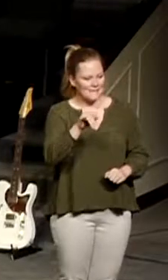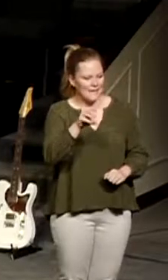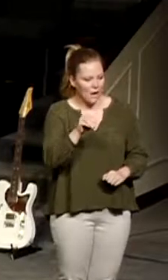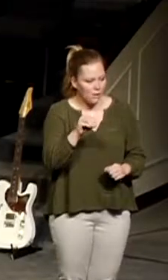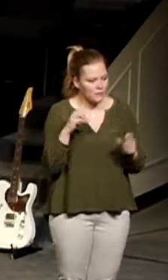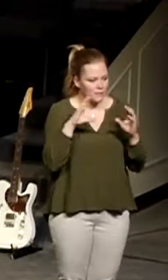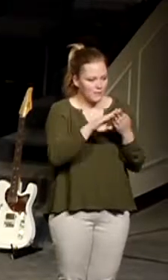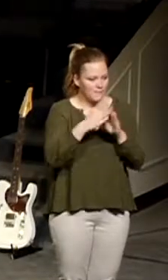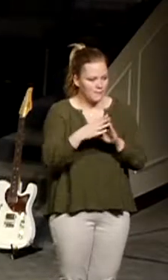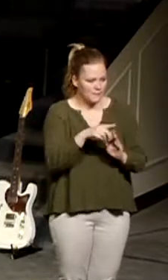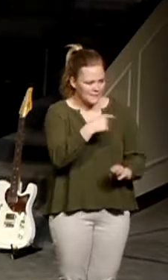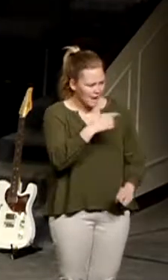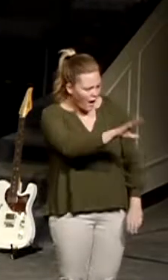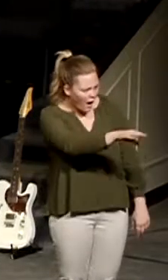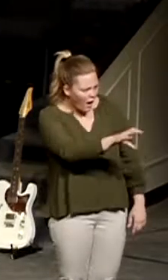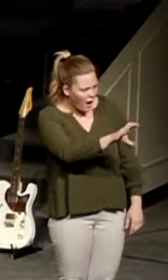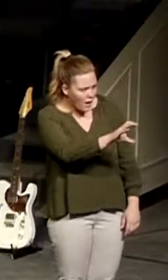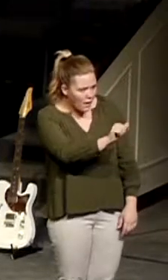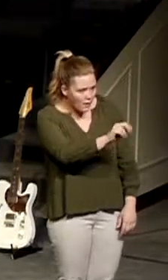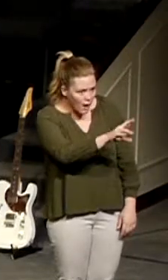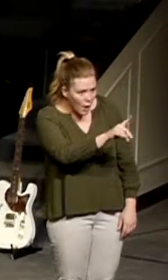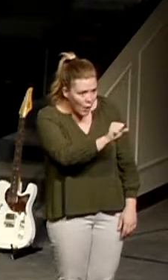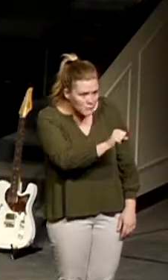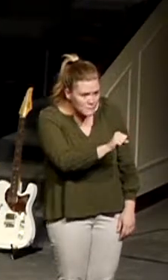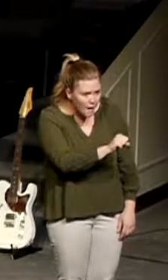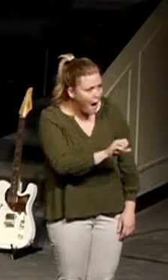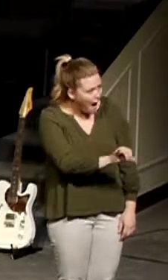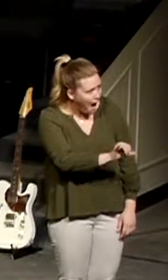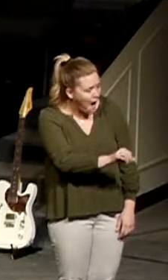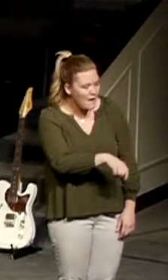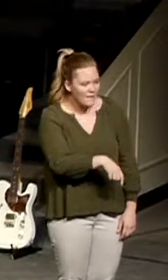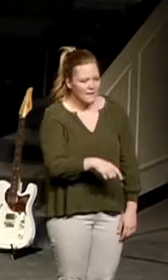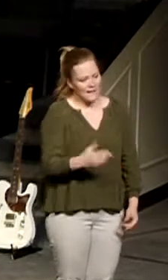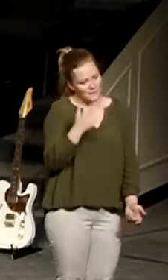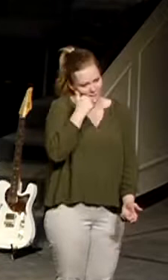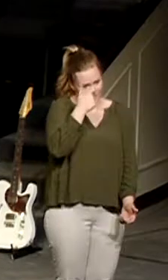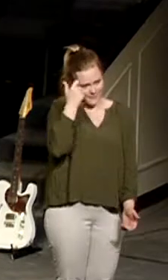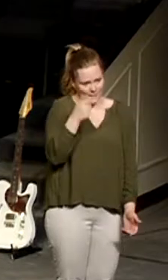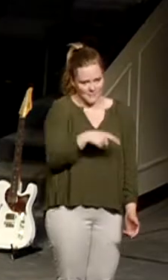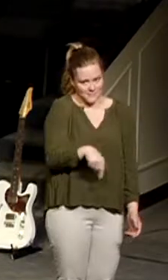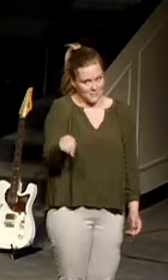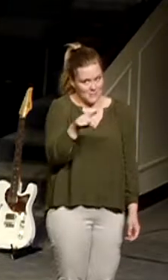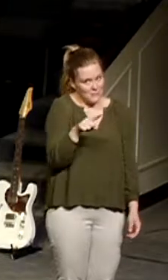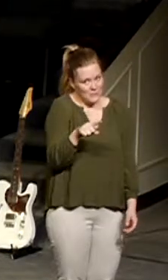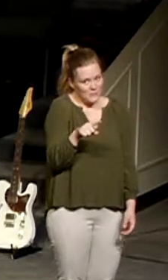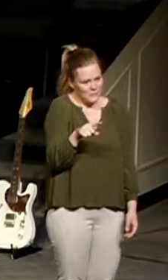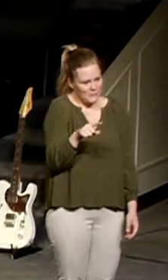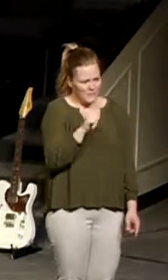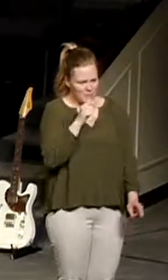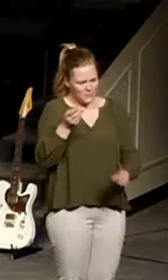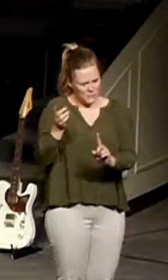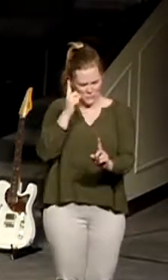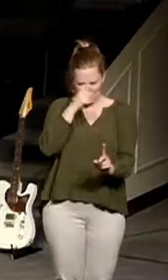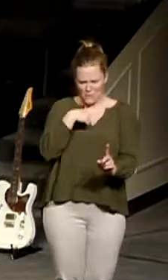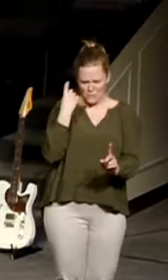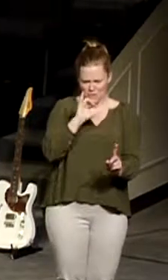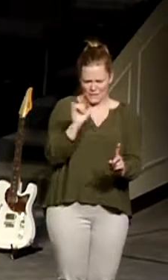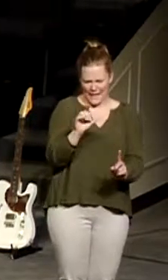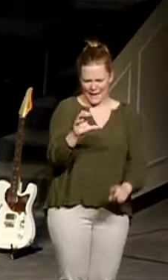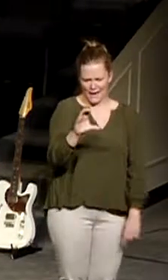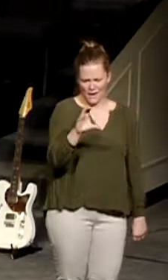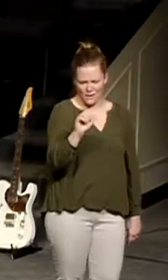life, Carlos? You're Carlos? It's funny, because you don't look like a